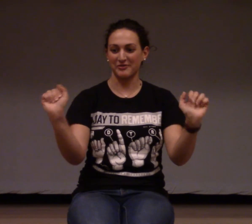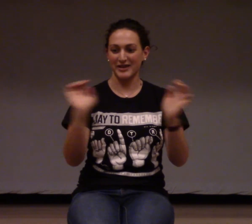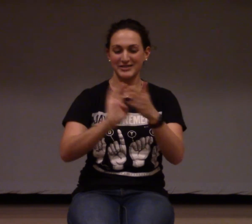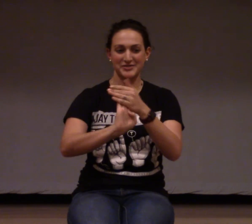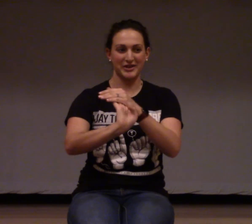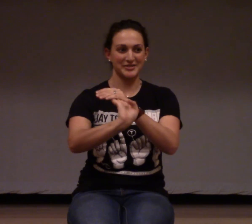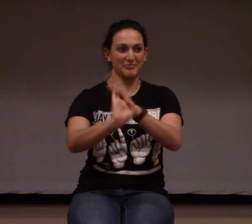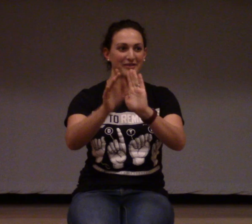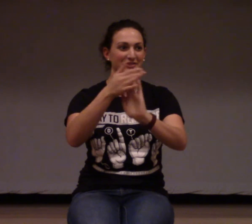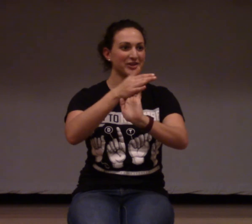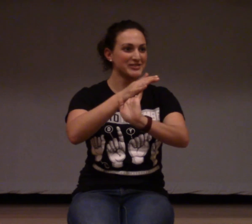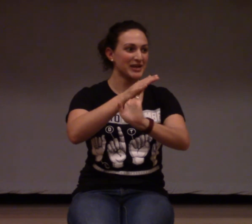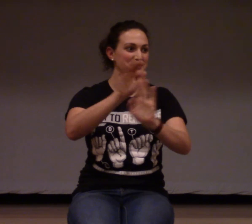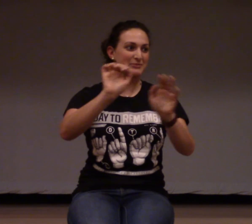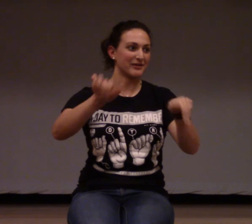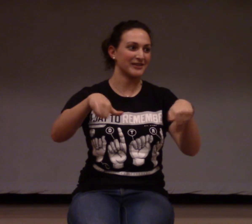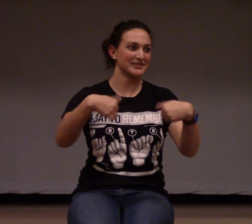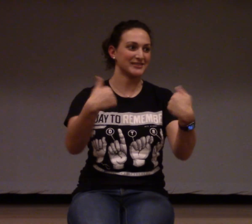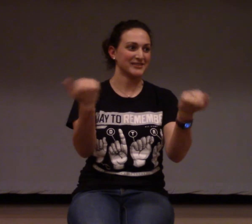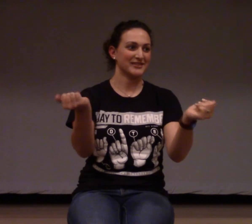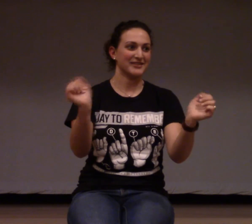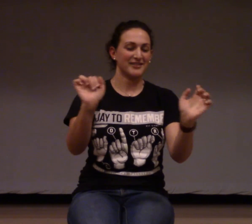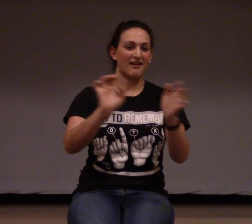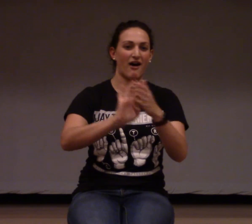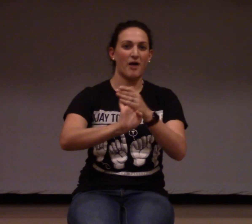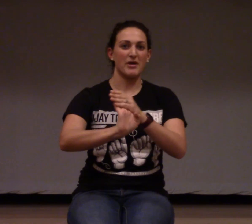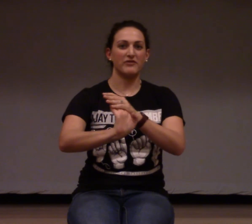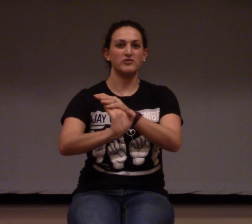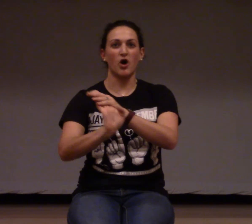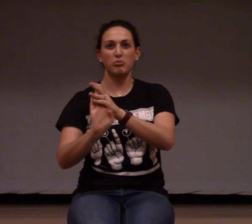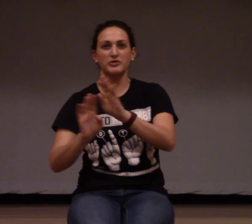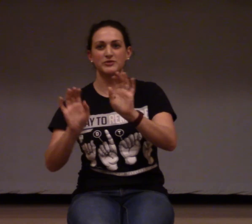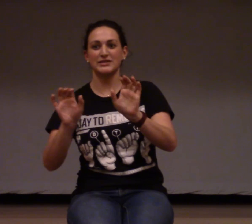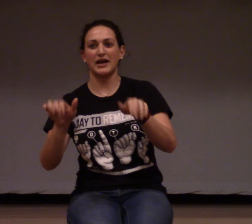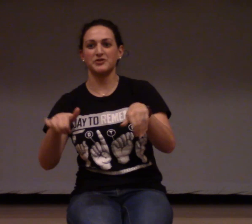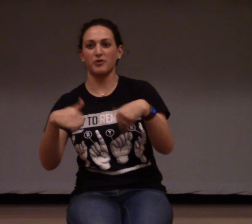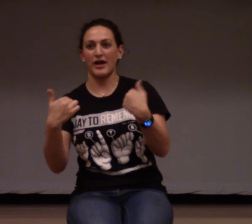wrists, stretching my fingertips, because if you don't produce the signs right